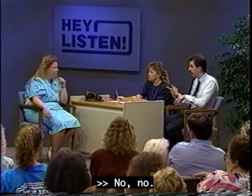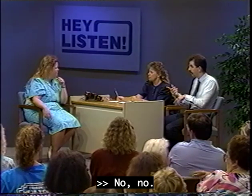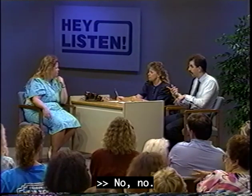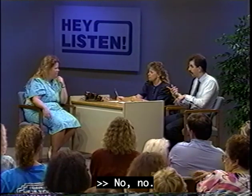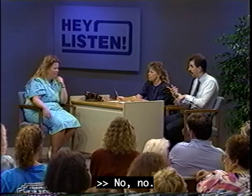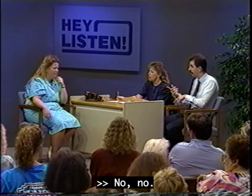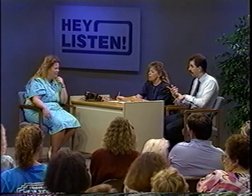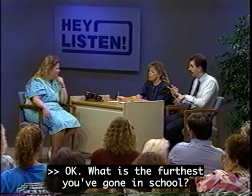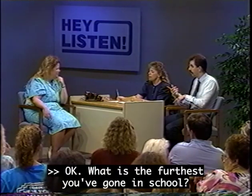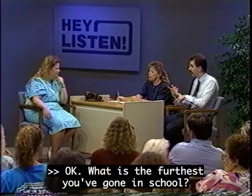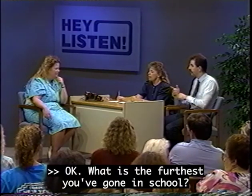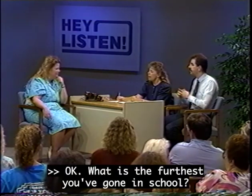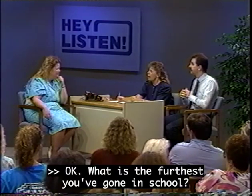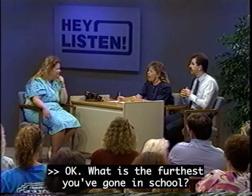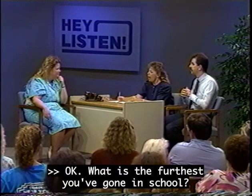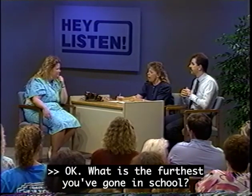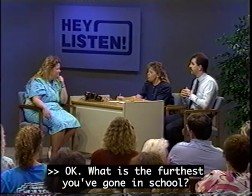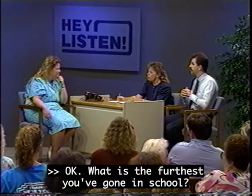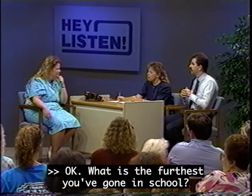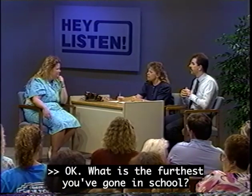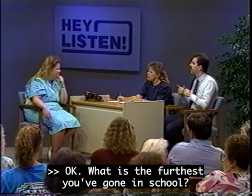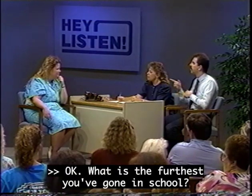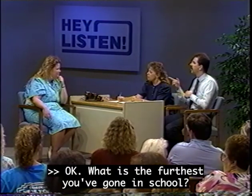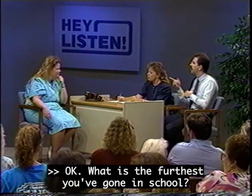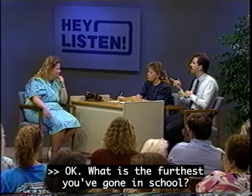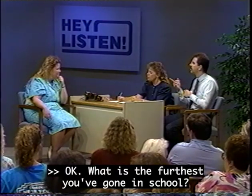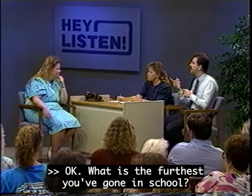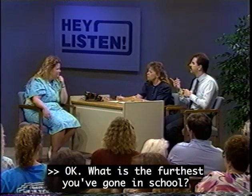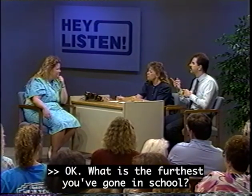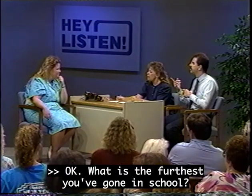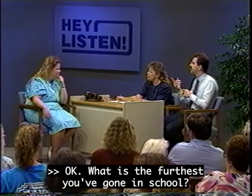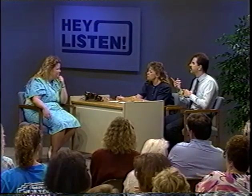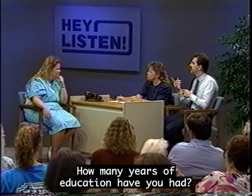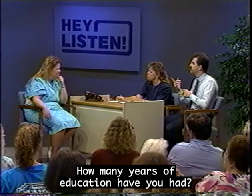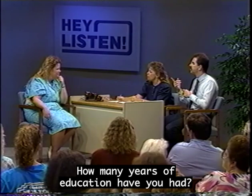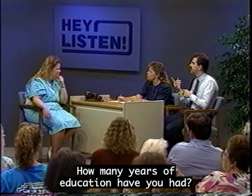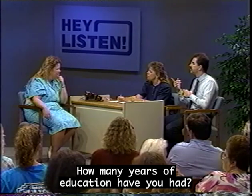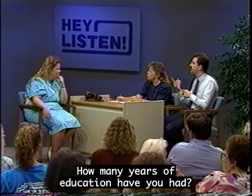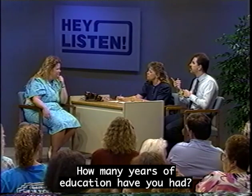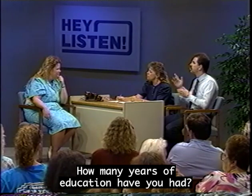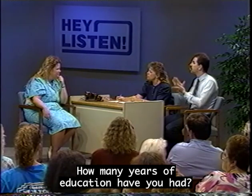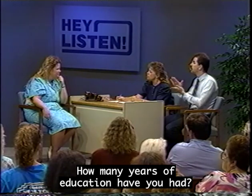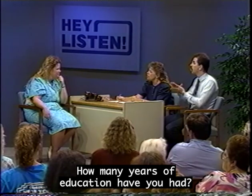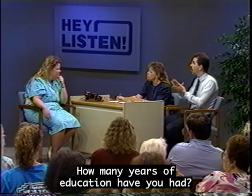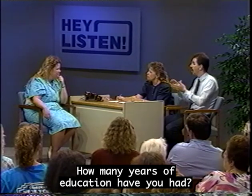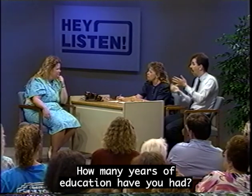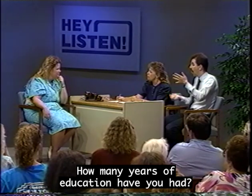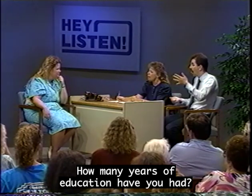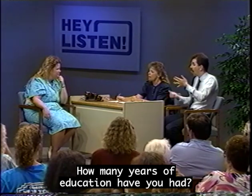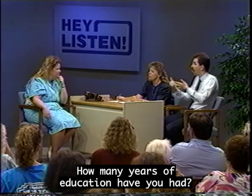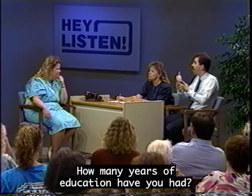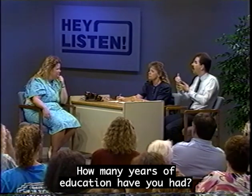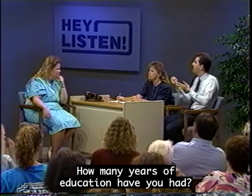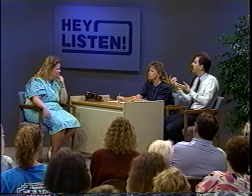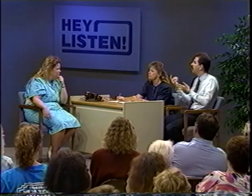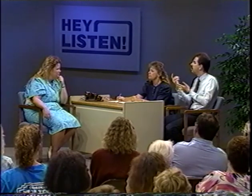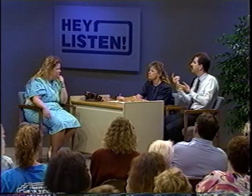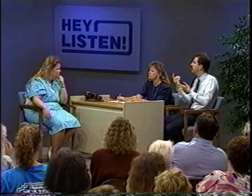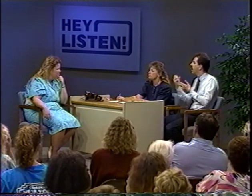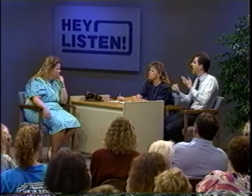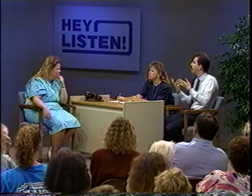No. No. Okay. What is the furthest you've gone in school? How many years of education have you had?